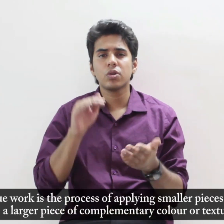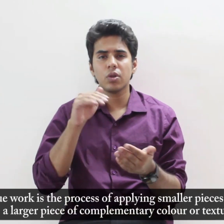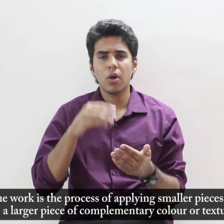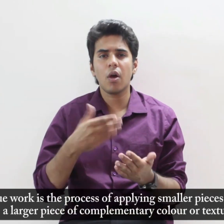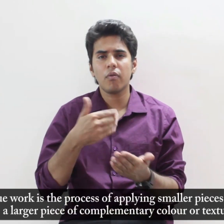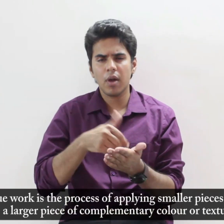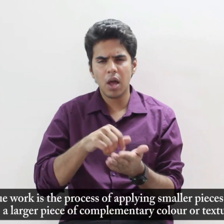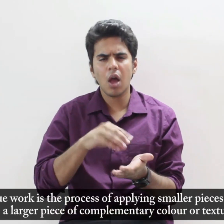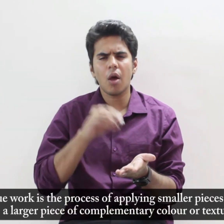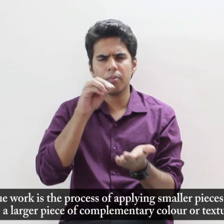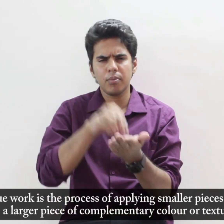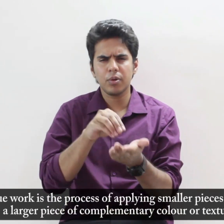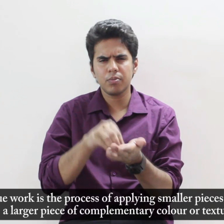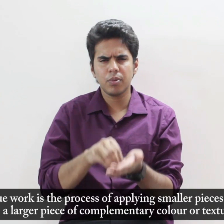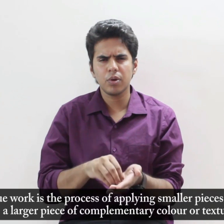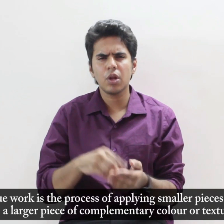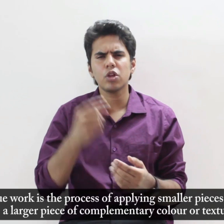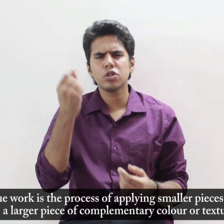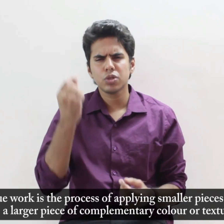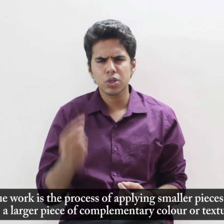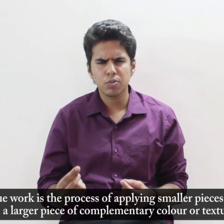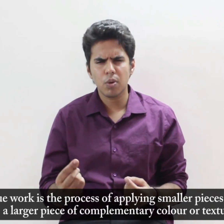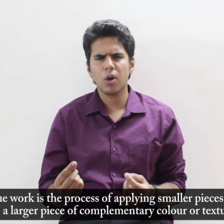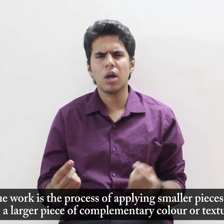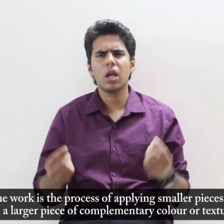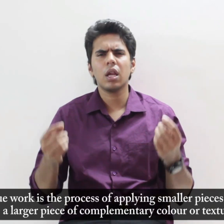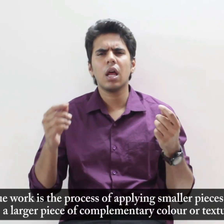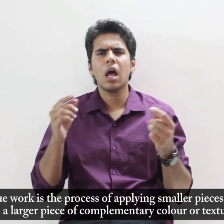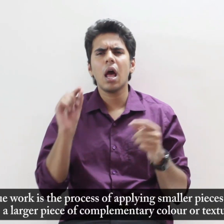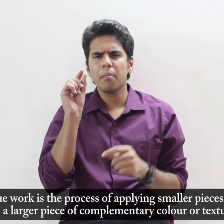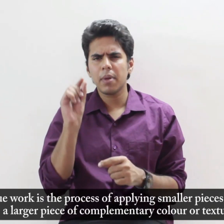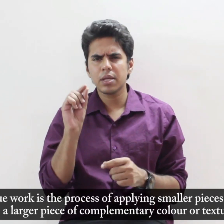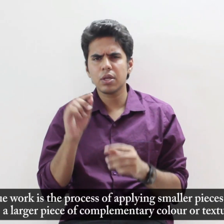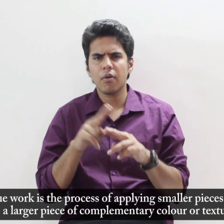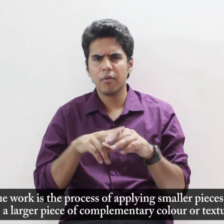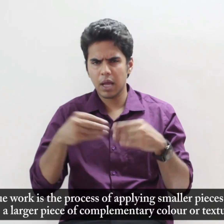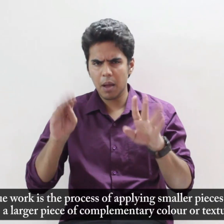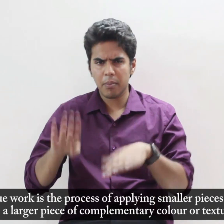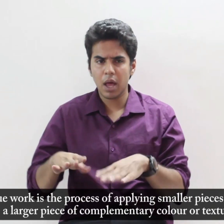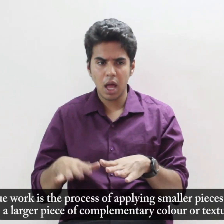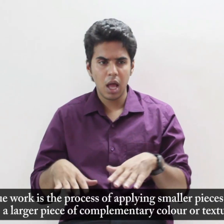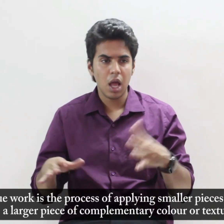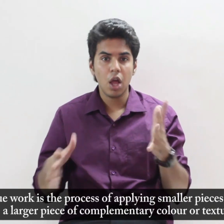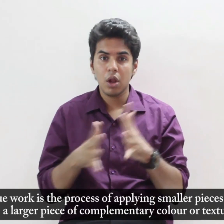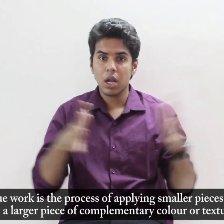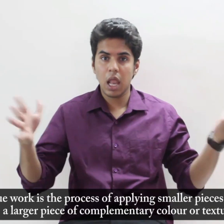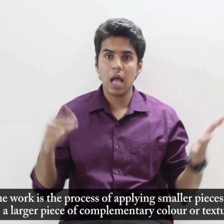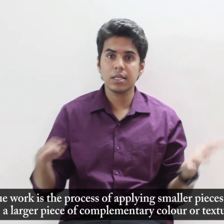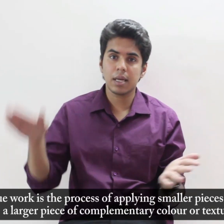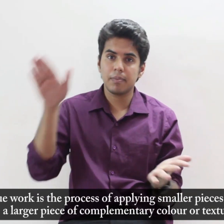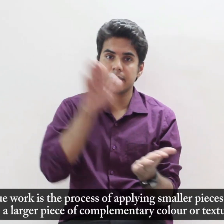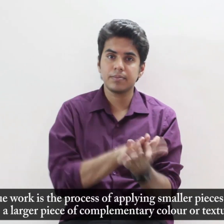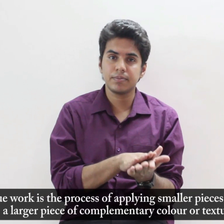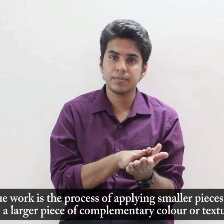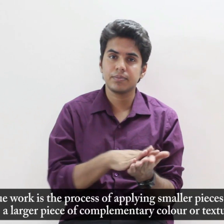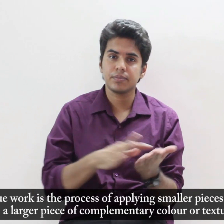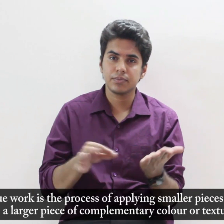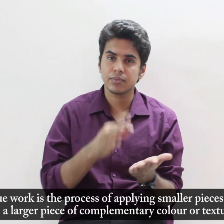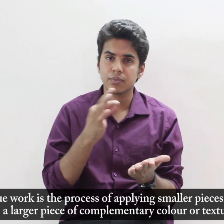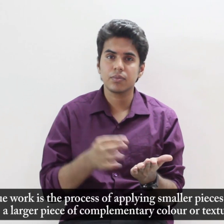Applique work is the process of applying smaller pieces of fabric to a large piece of complementary color or texture.